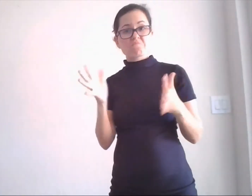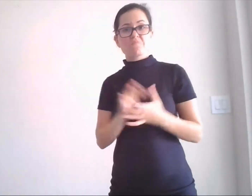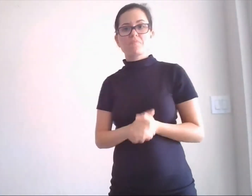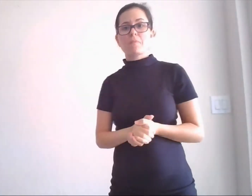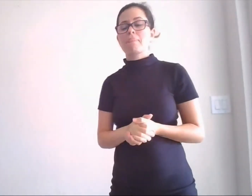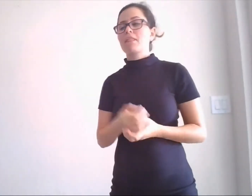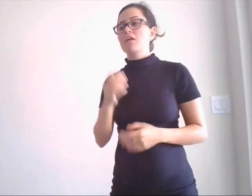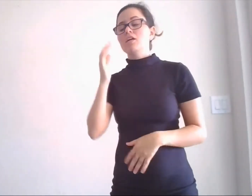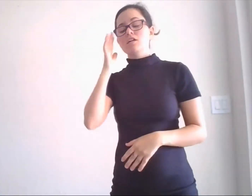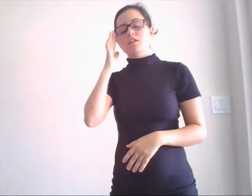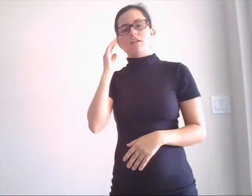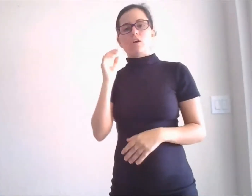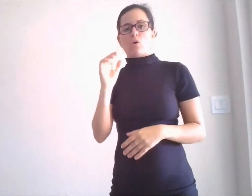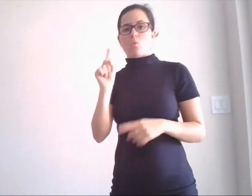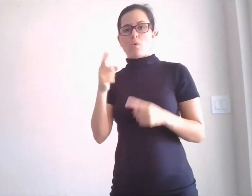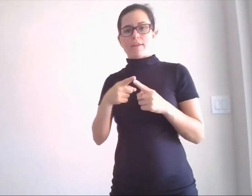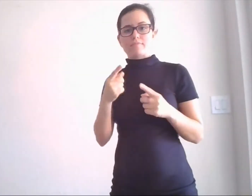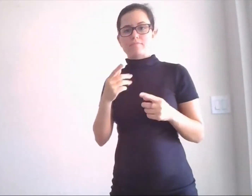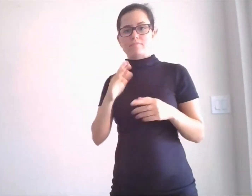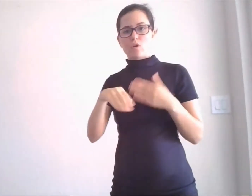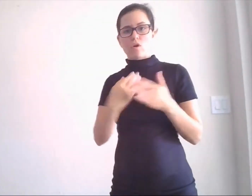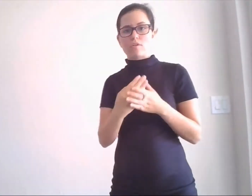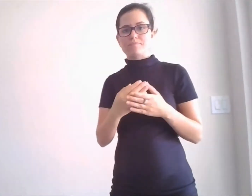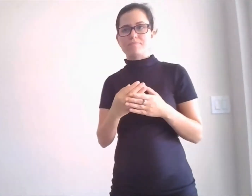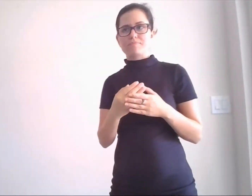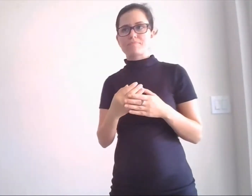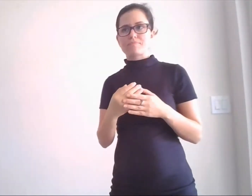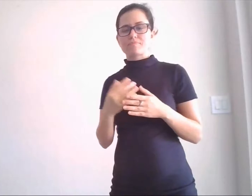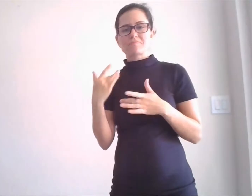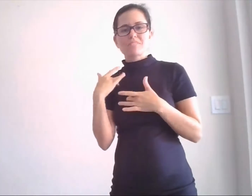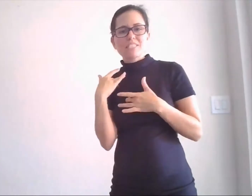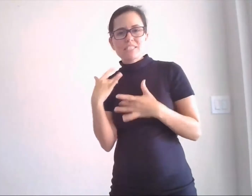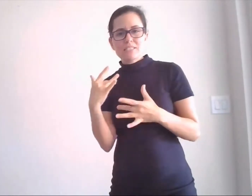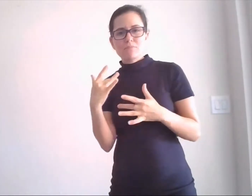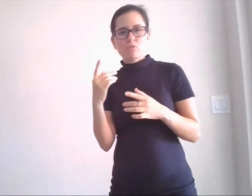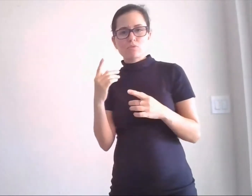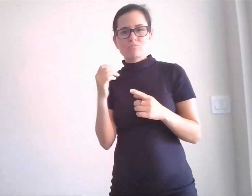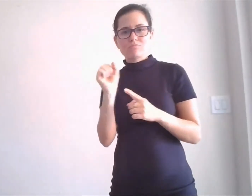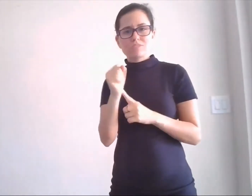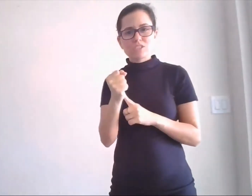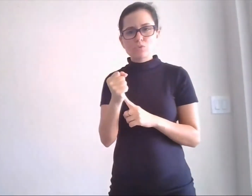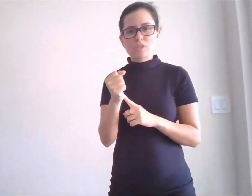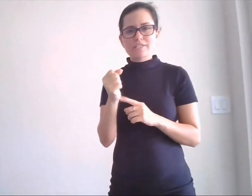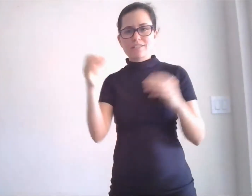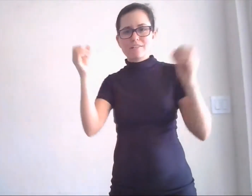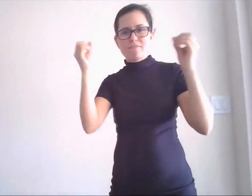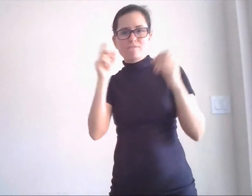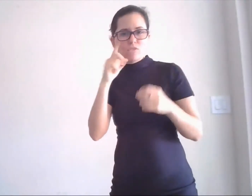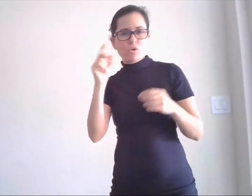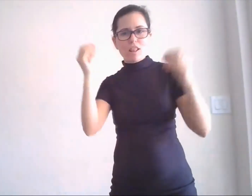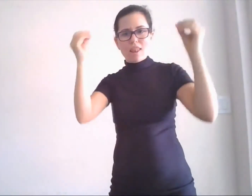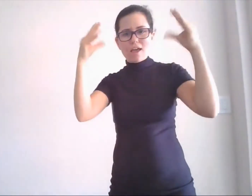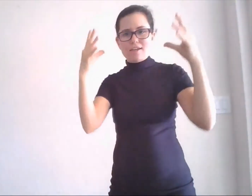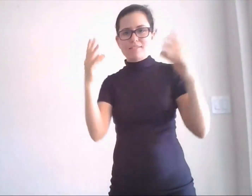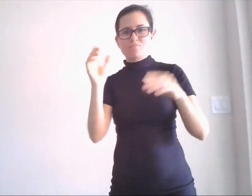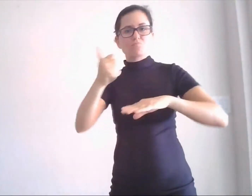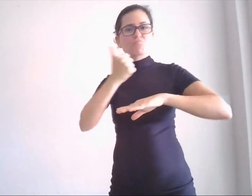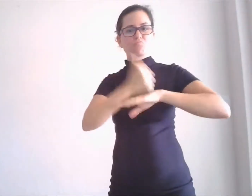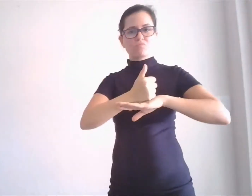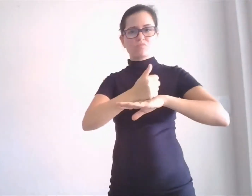go from here? And that's when I started getting creative. But let me tell you, as a man who can literally drag himself around his house,